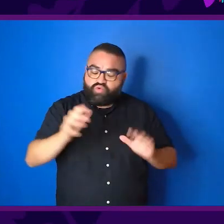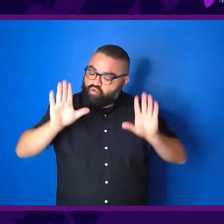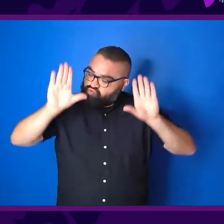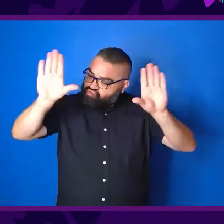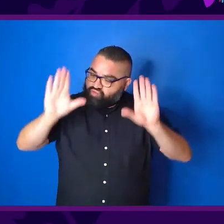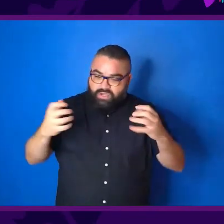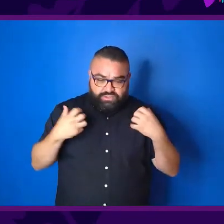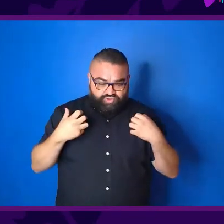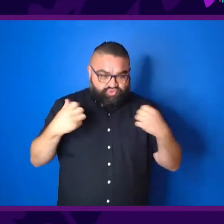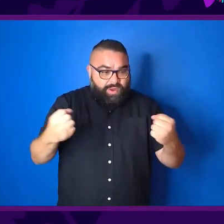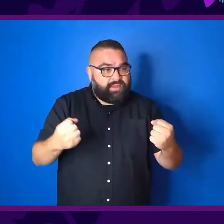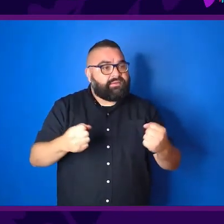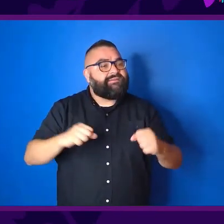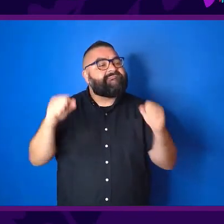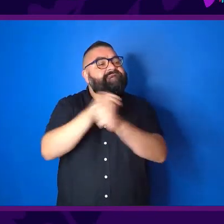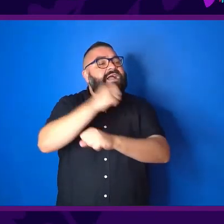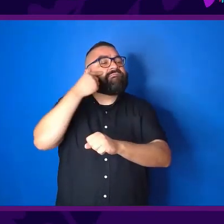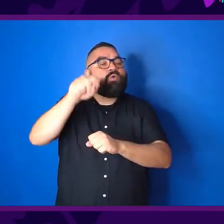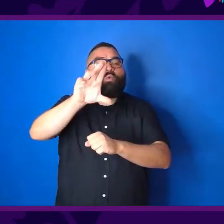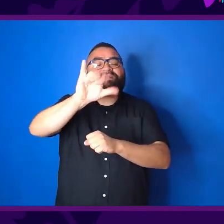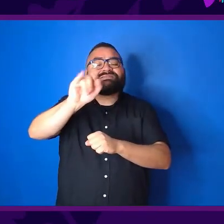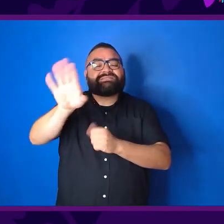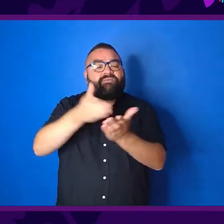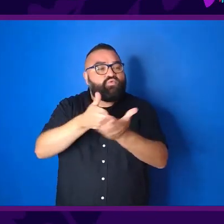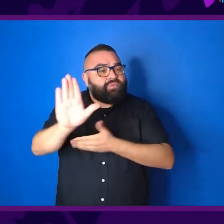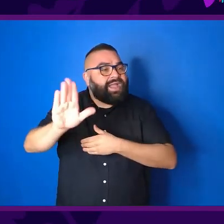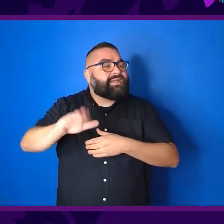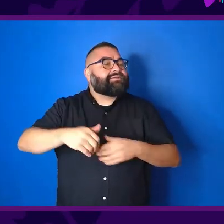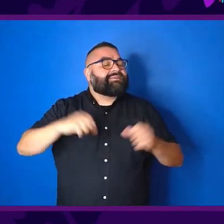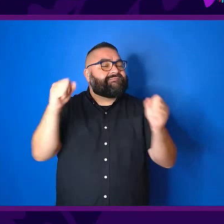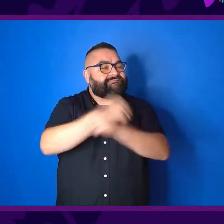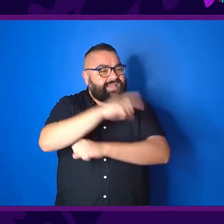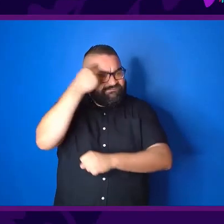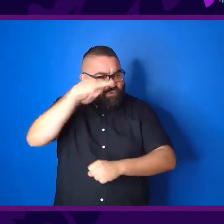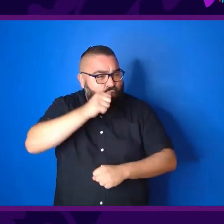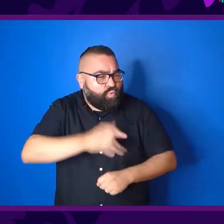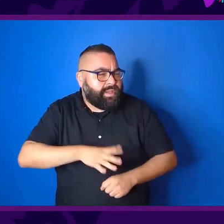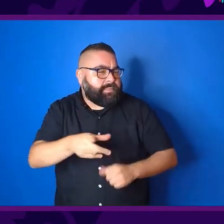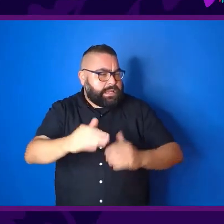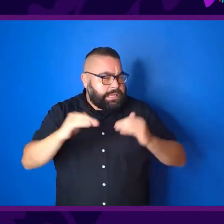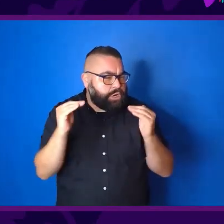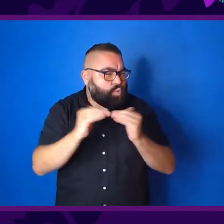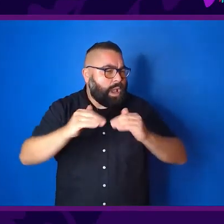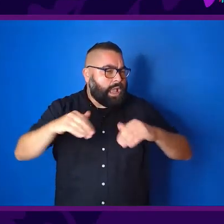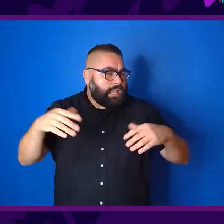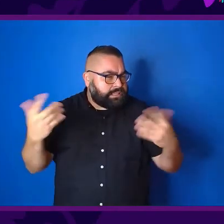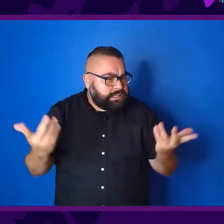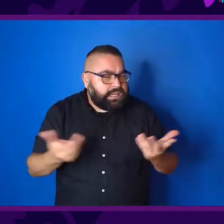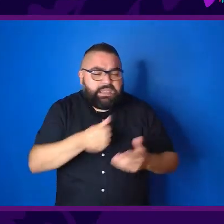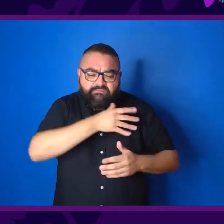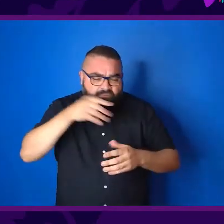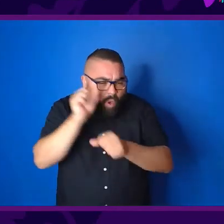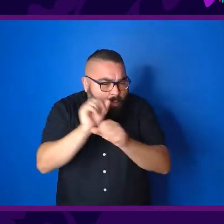rights, our fight for farm workers, our fight for women, our fight for equality, our fight for democracy. So happy